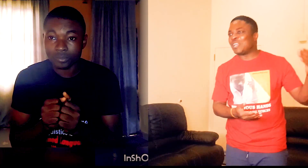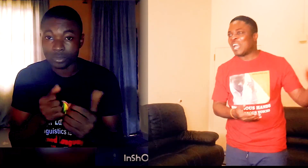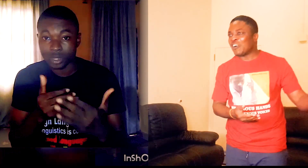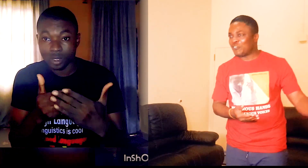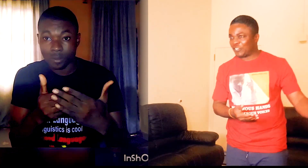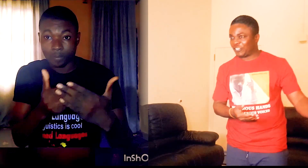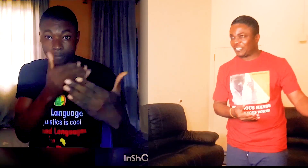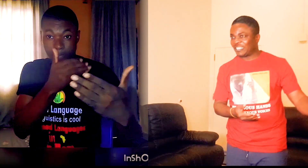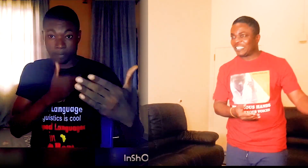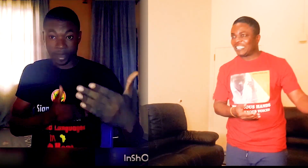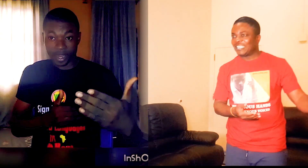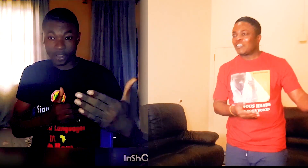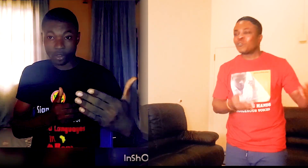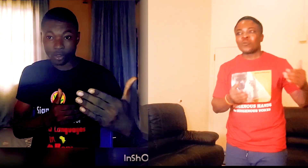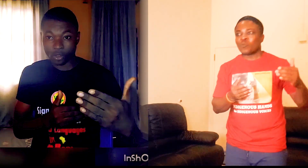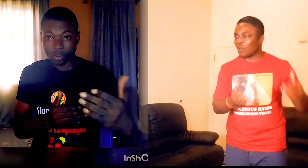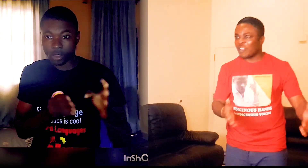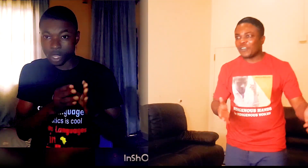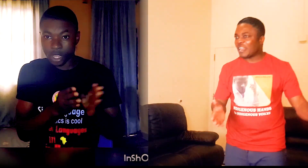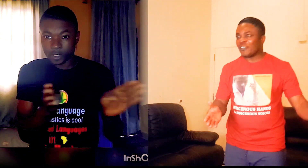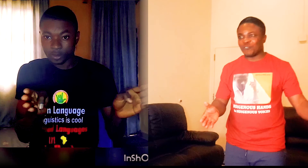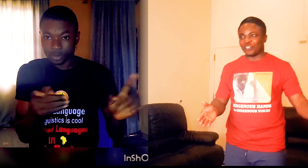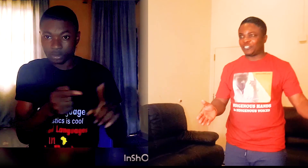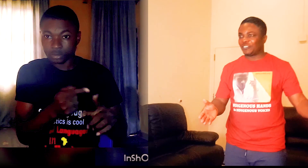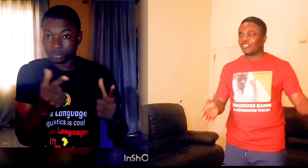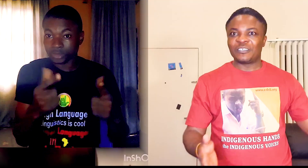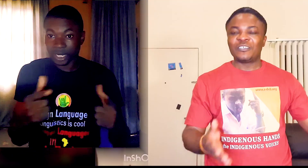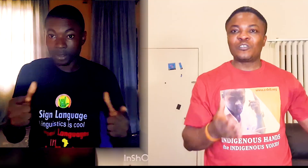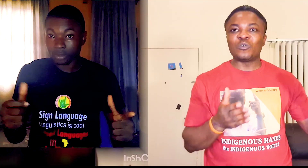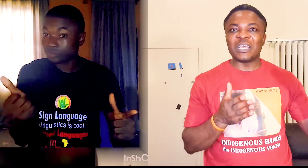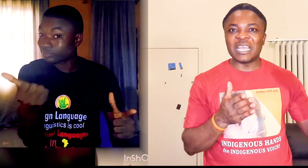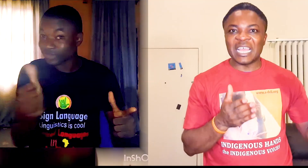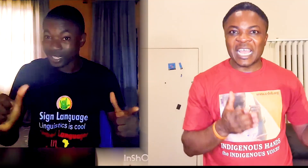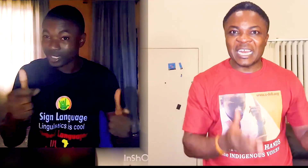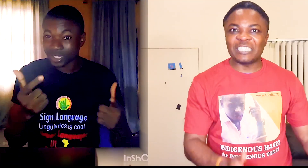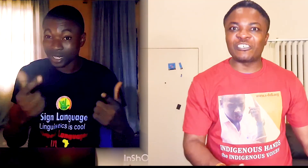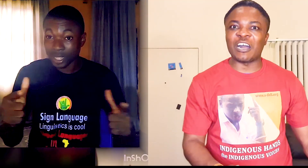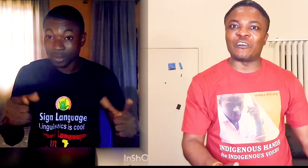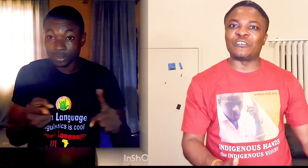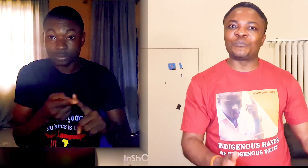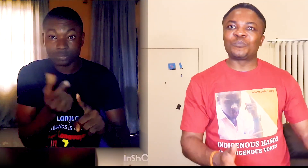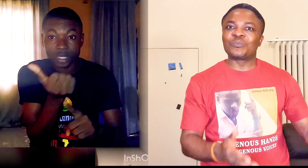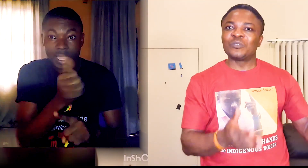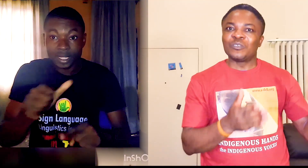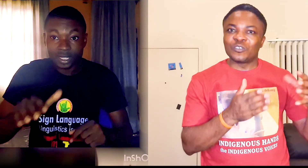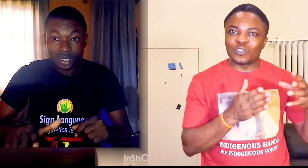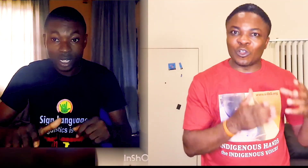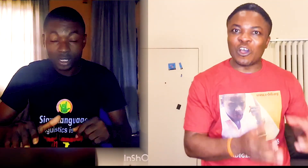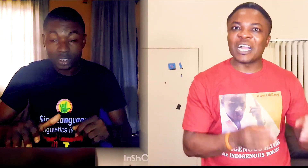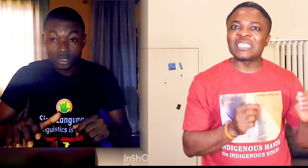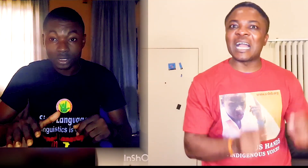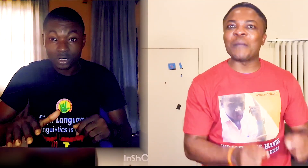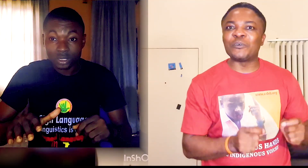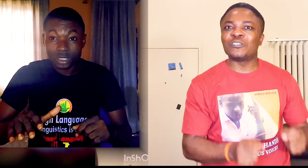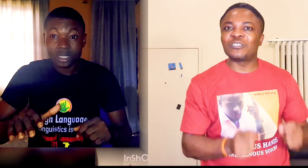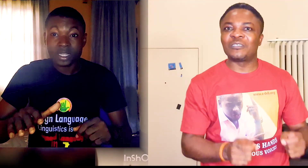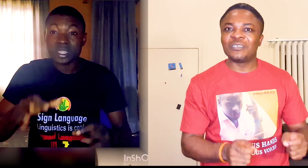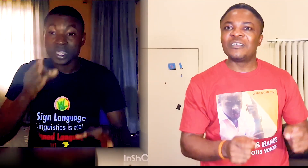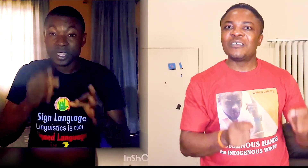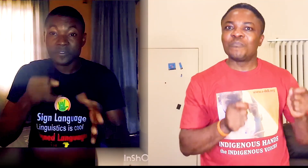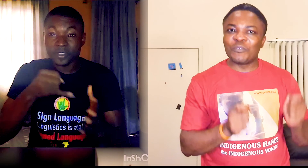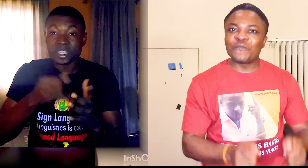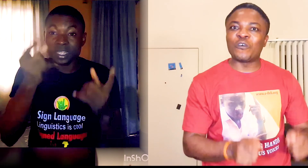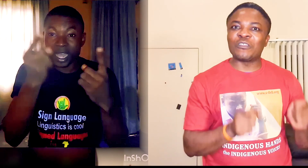exposure to language, whatever language, to any child, so long as it